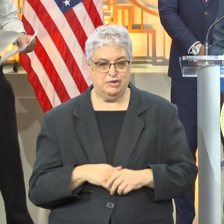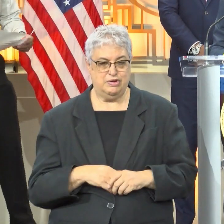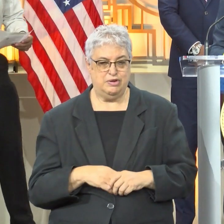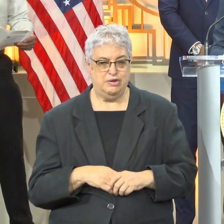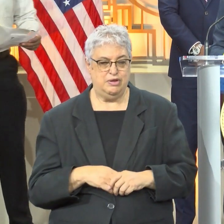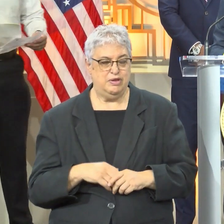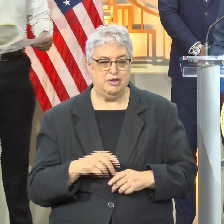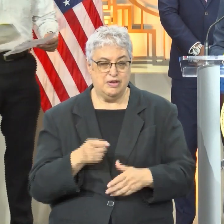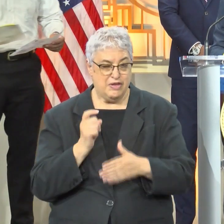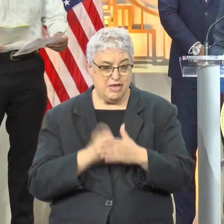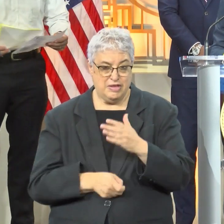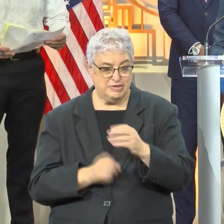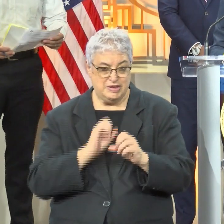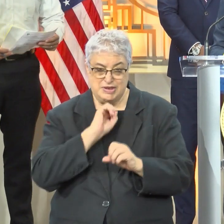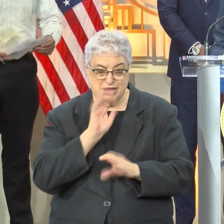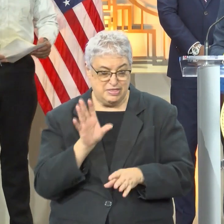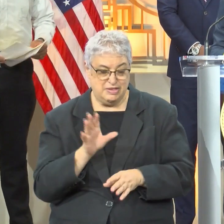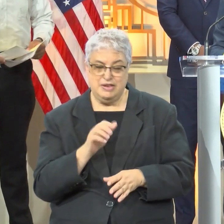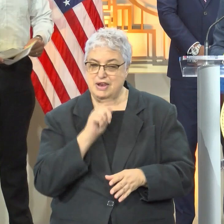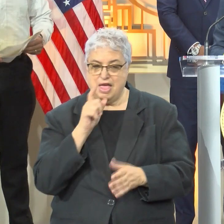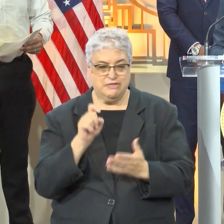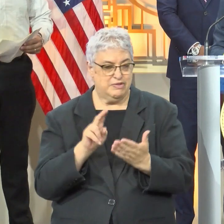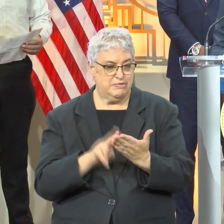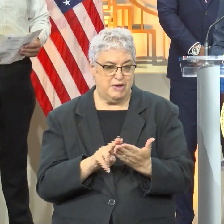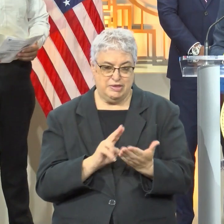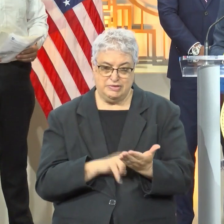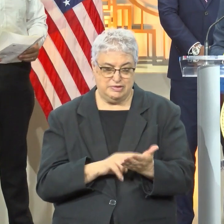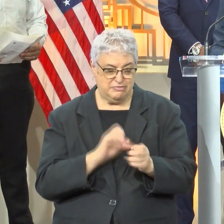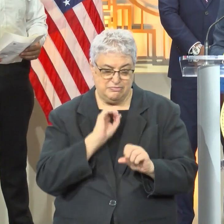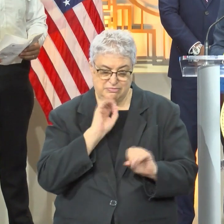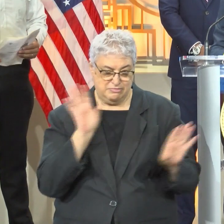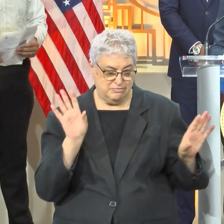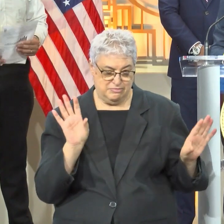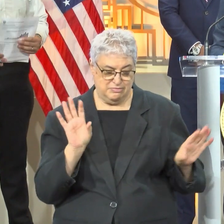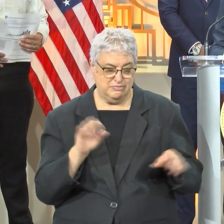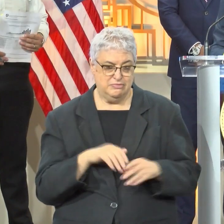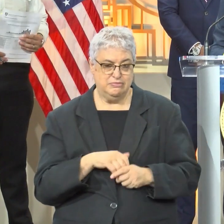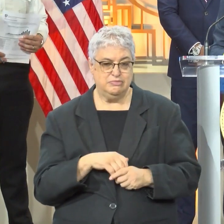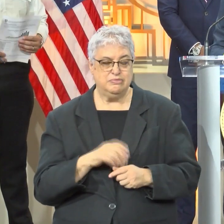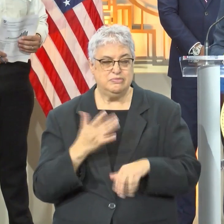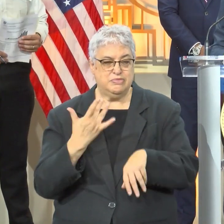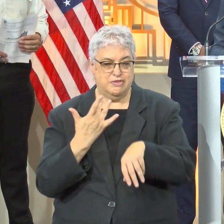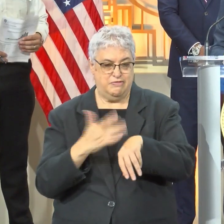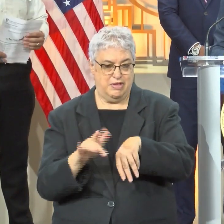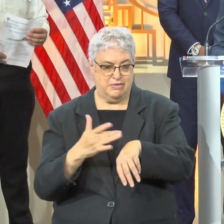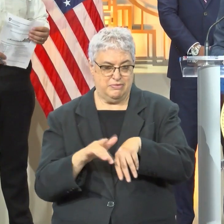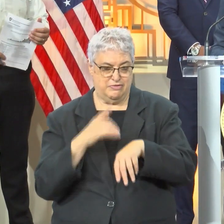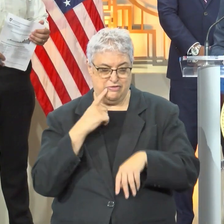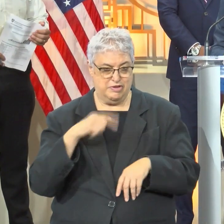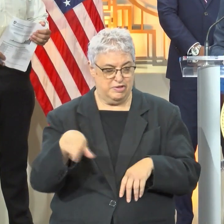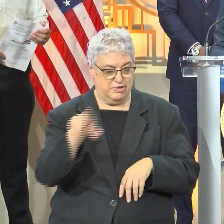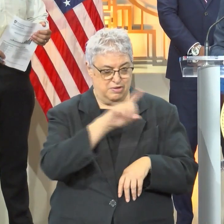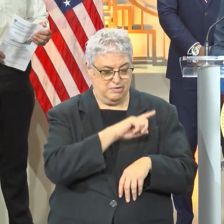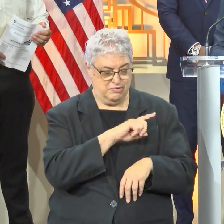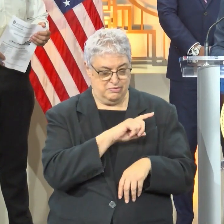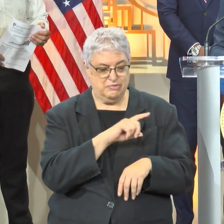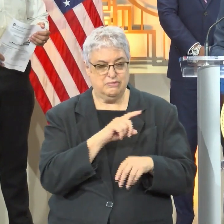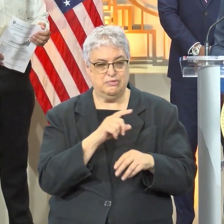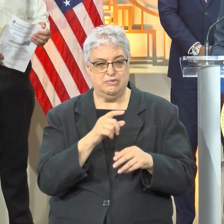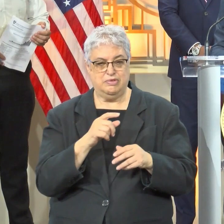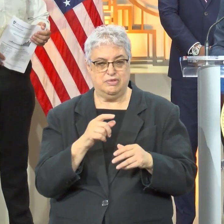doesn't cost you anything, and you don't even have to register for these testing sites, and they are available for you to go and be